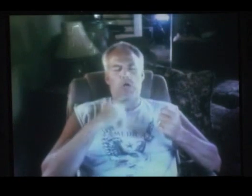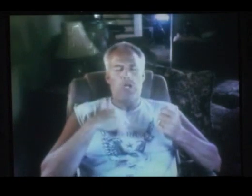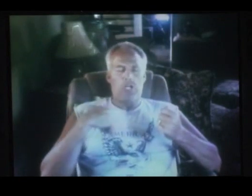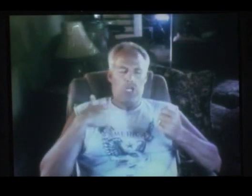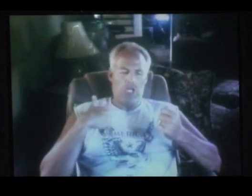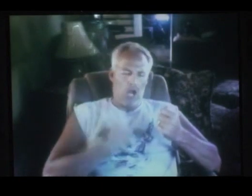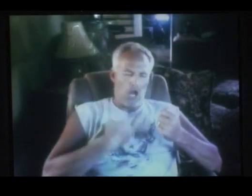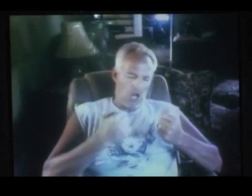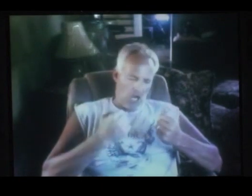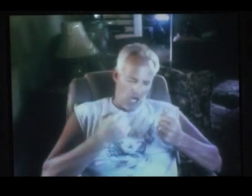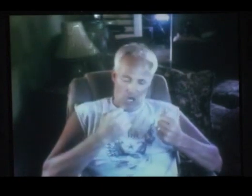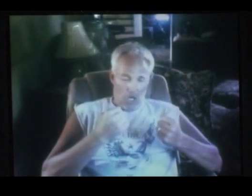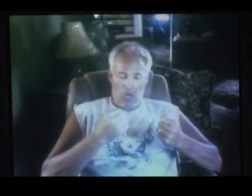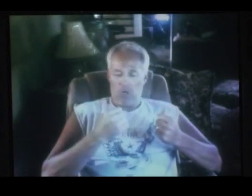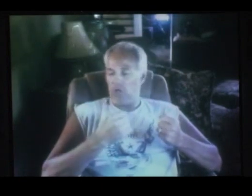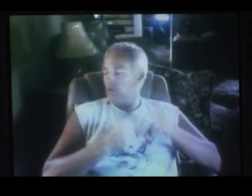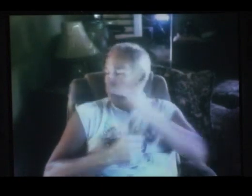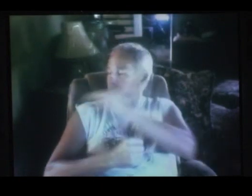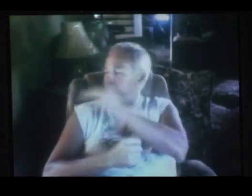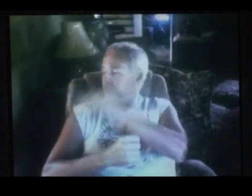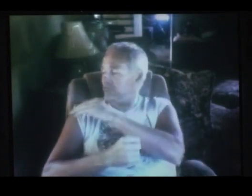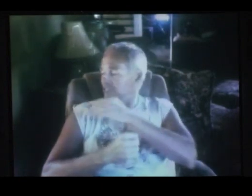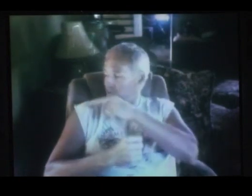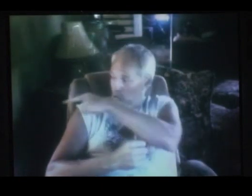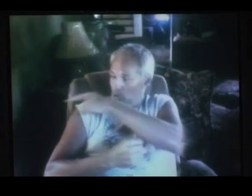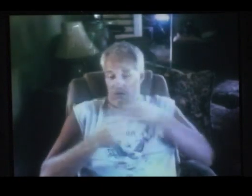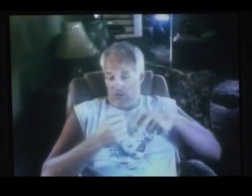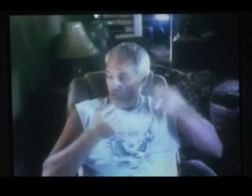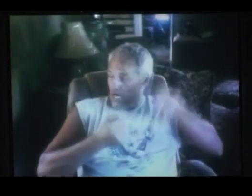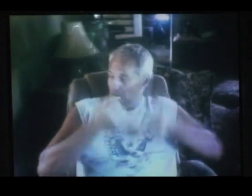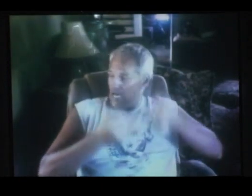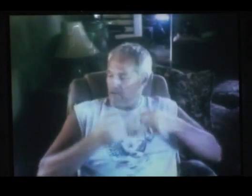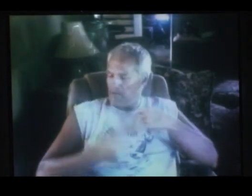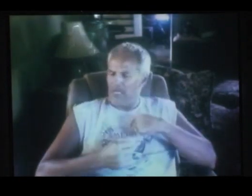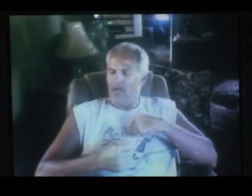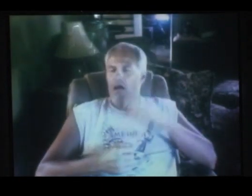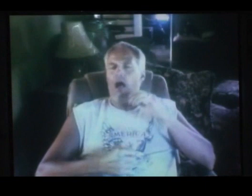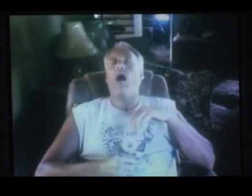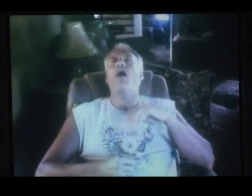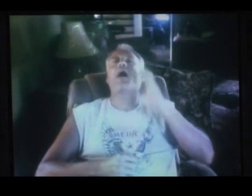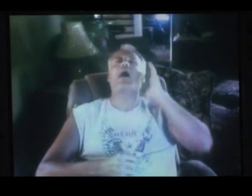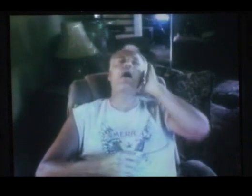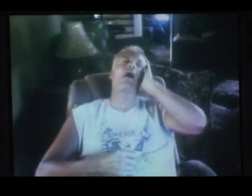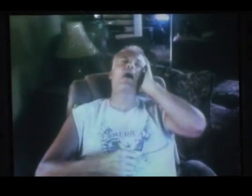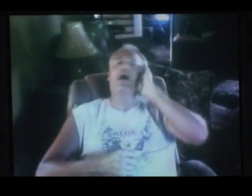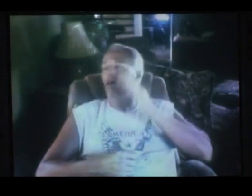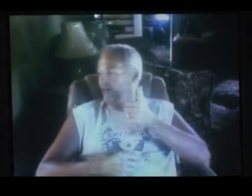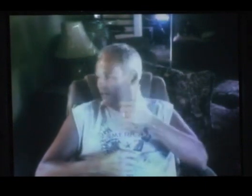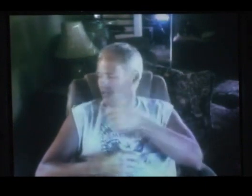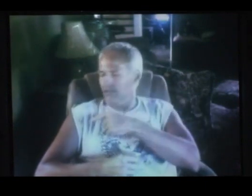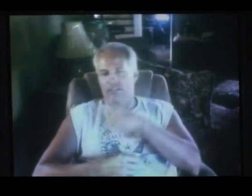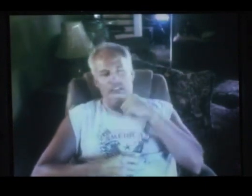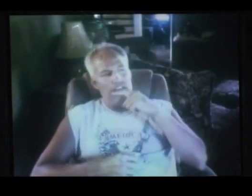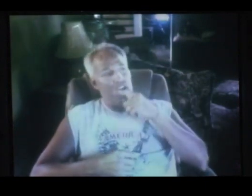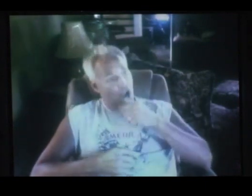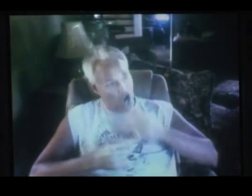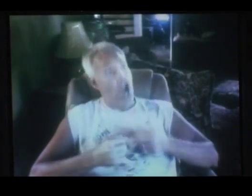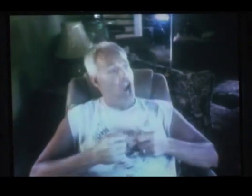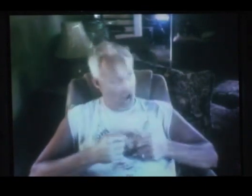So the deaf man starts driving along again, he starts falling asleep, so he taps the other guy and says, hey, do you want to drive? You know, I'm falling asleep and I'm so tired. The hearing